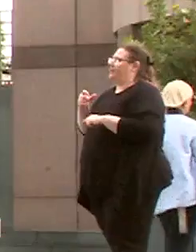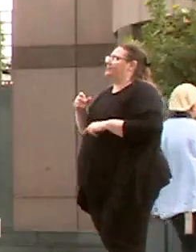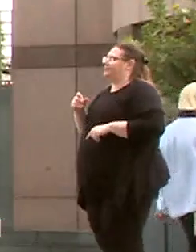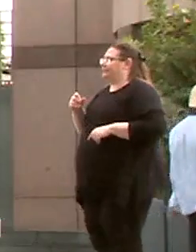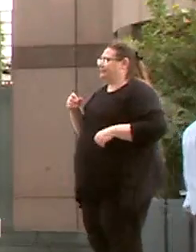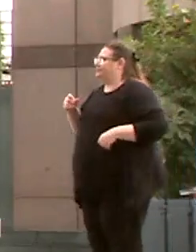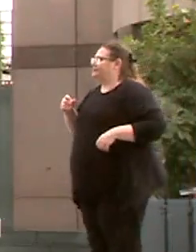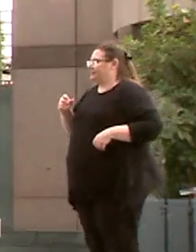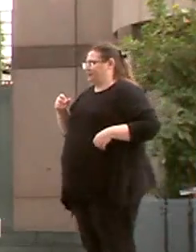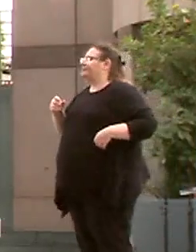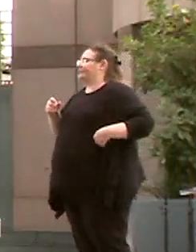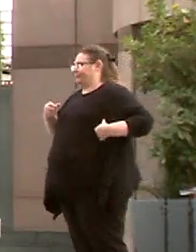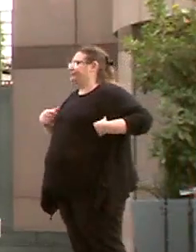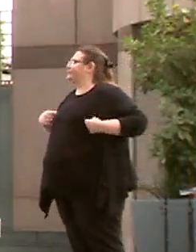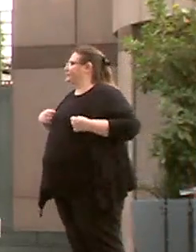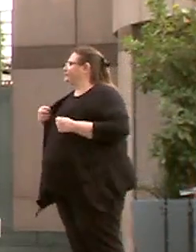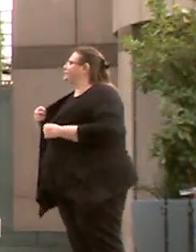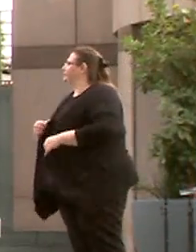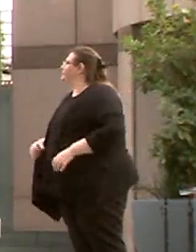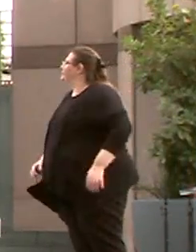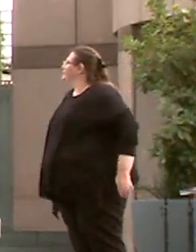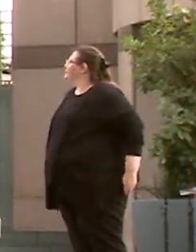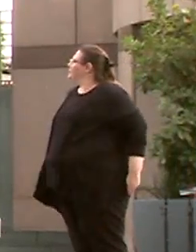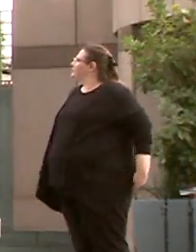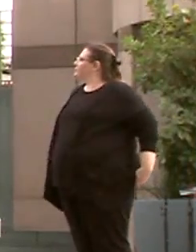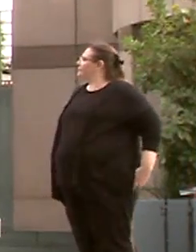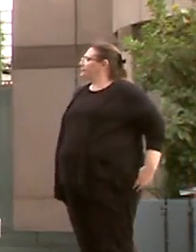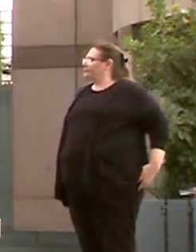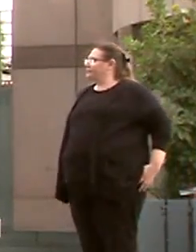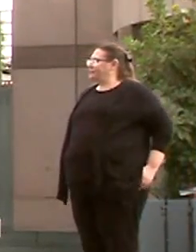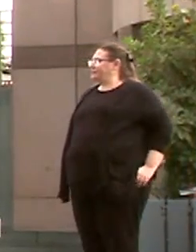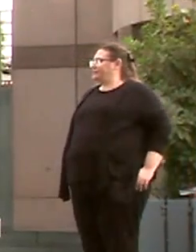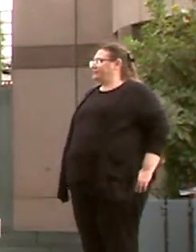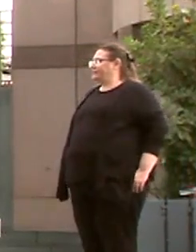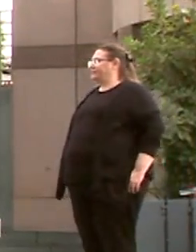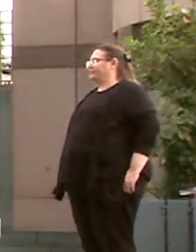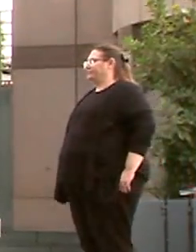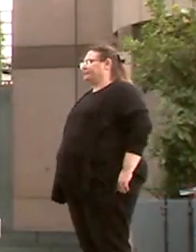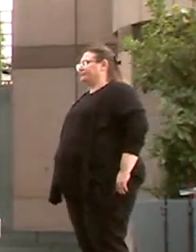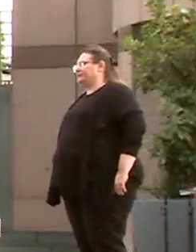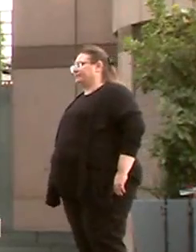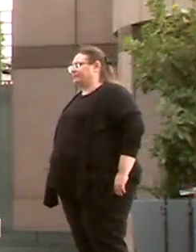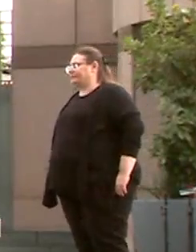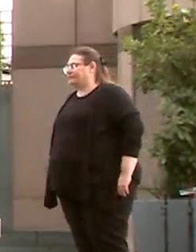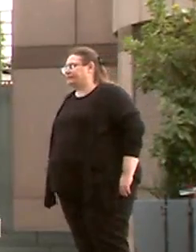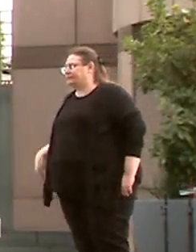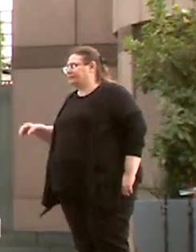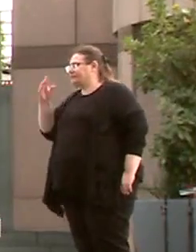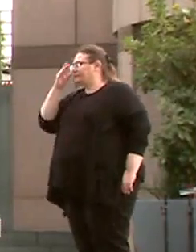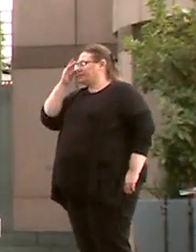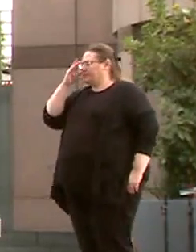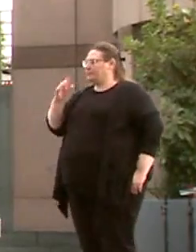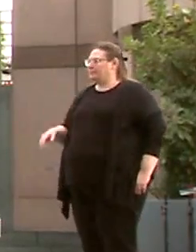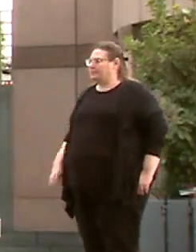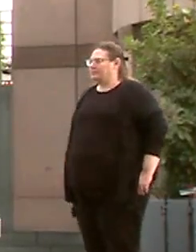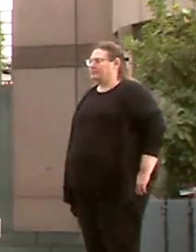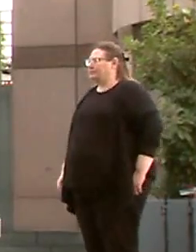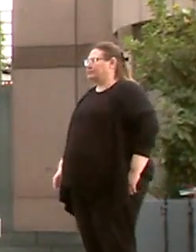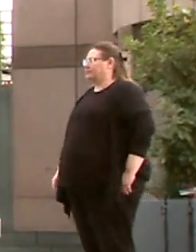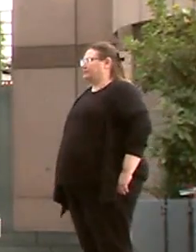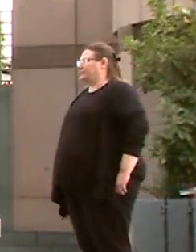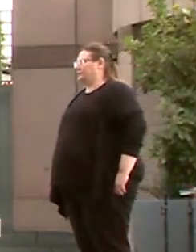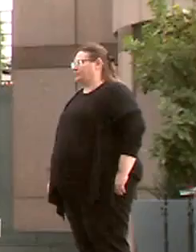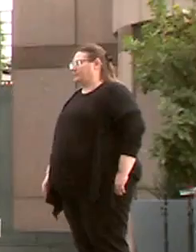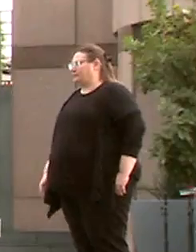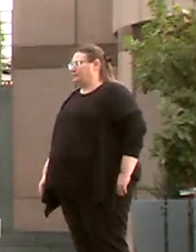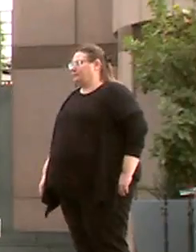of bringing disability to the forefront. And I'm not sure that it was branded that way,